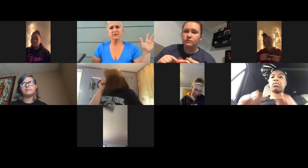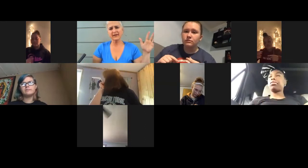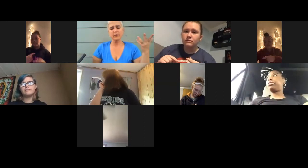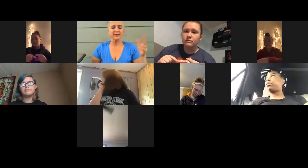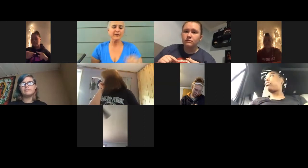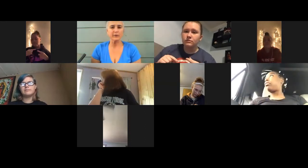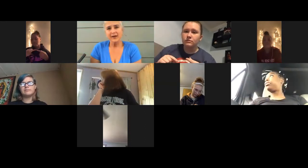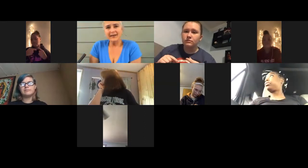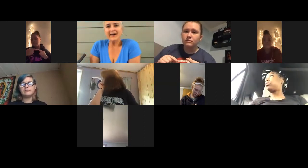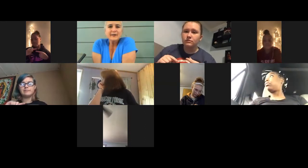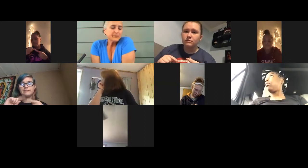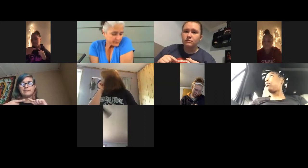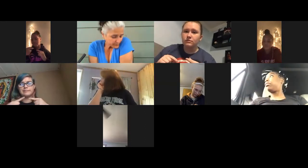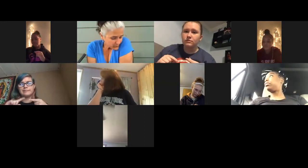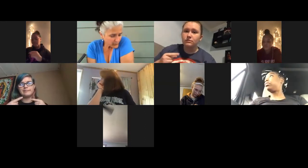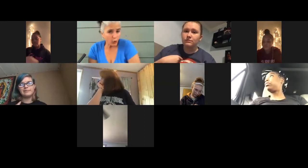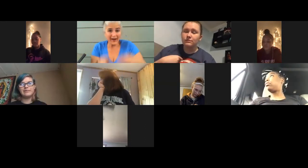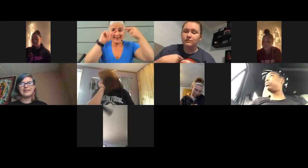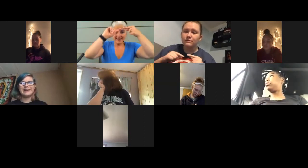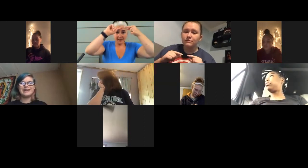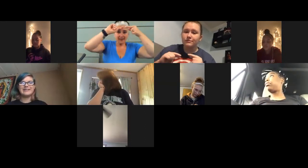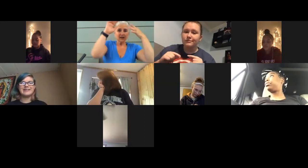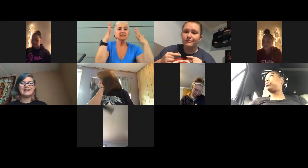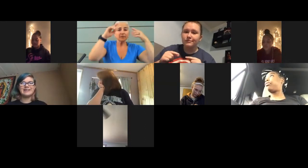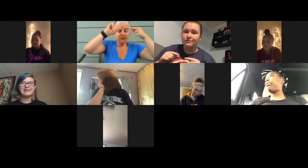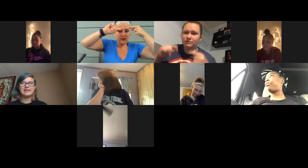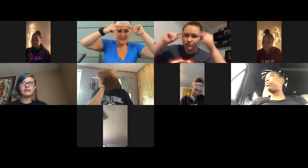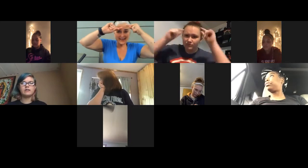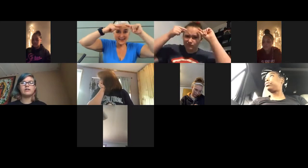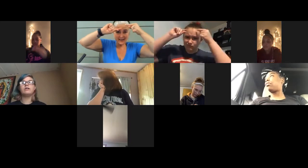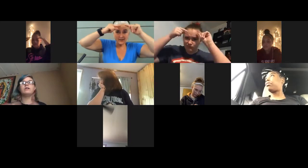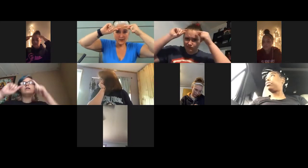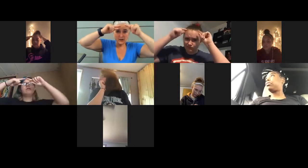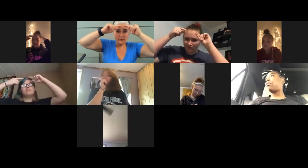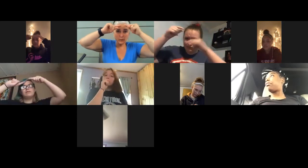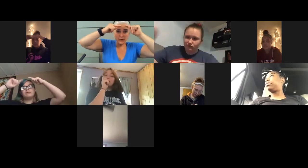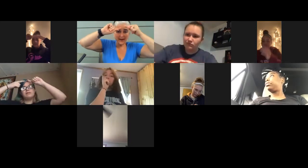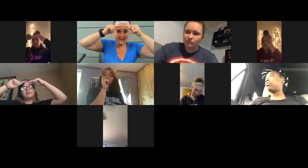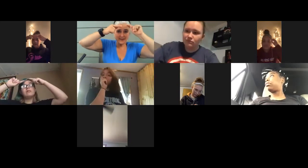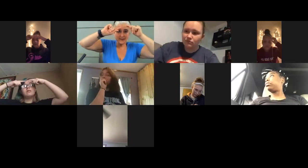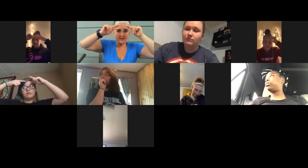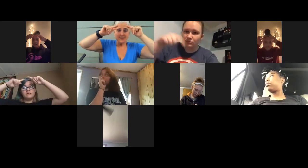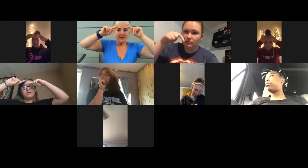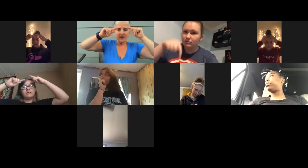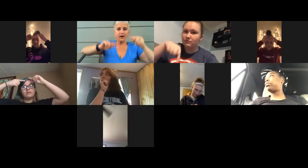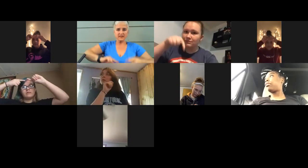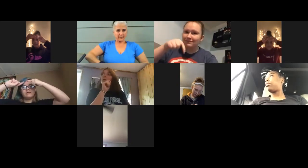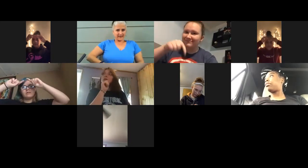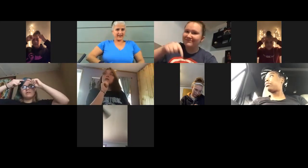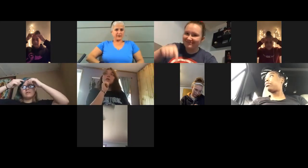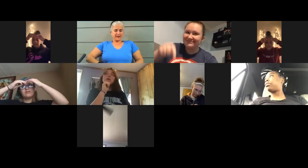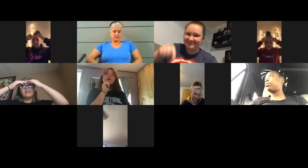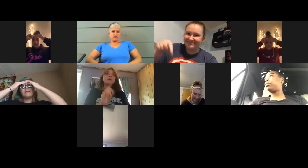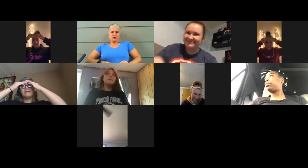boy dumped me or whatever. Or headache. Sometimes you get like headache. You put it where the pain is.